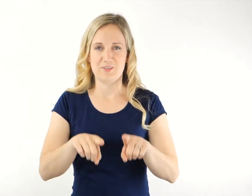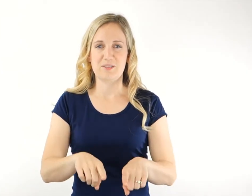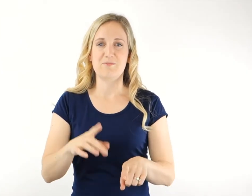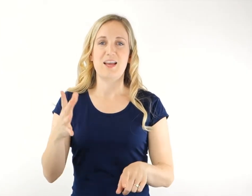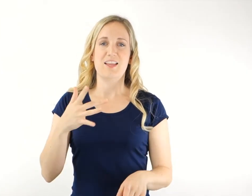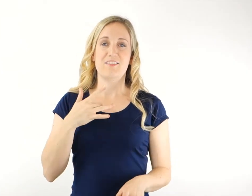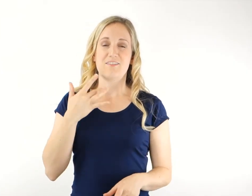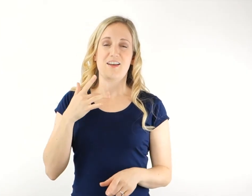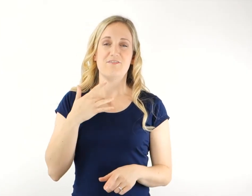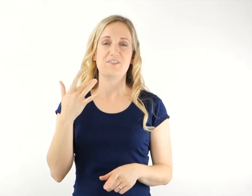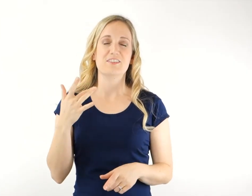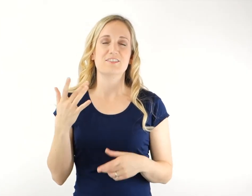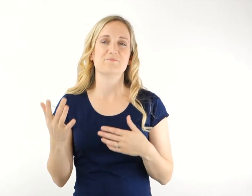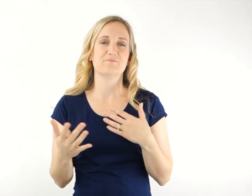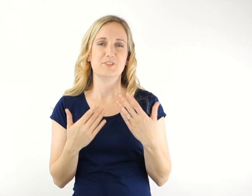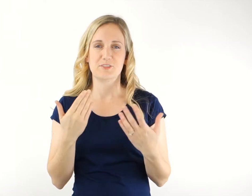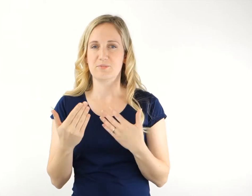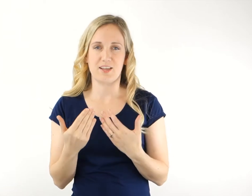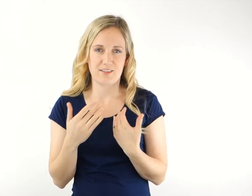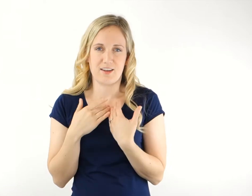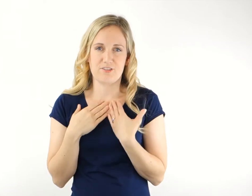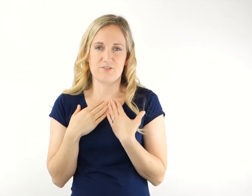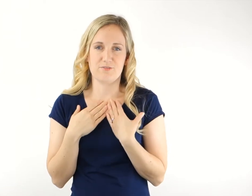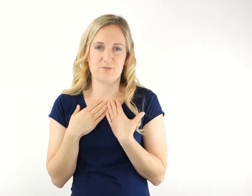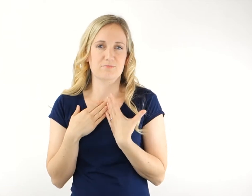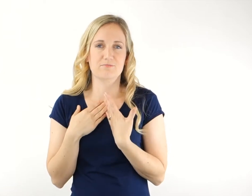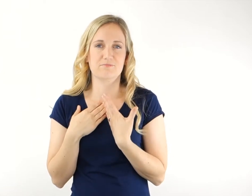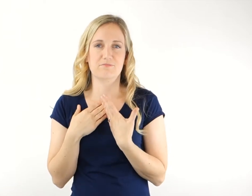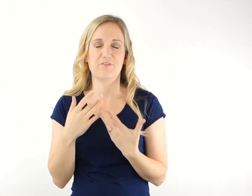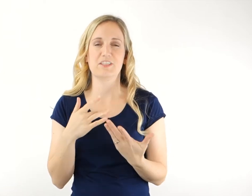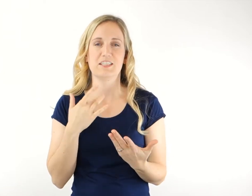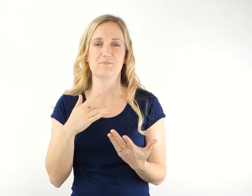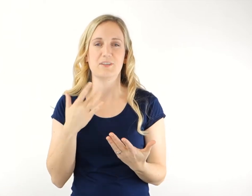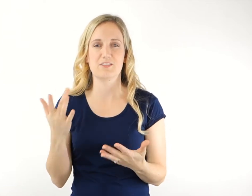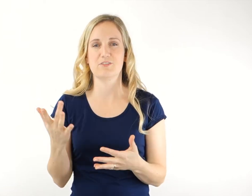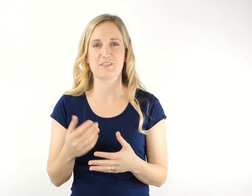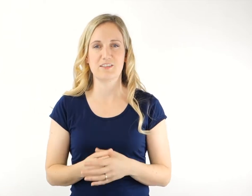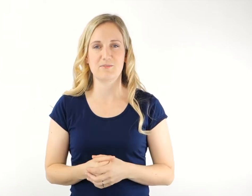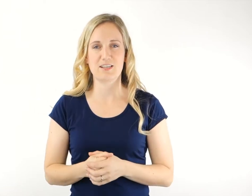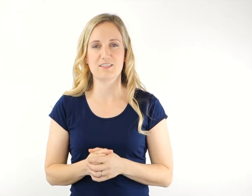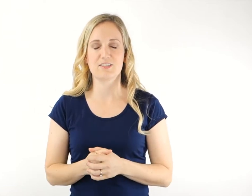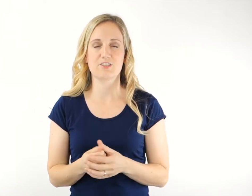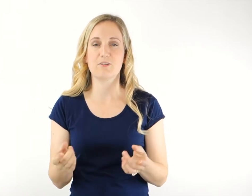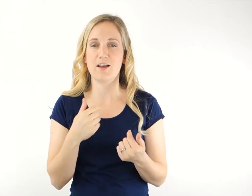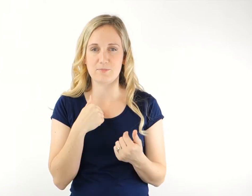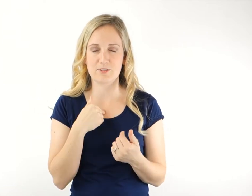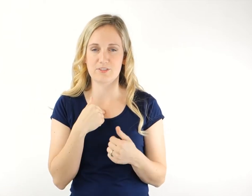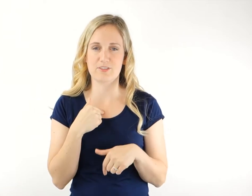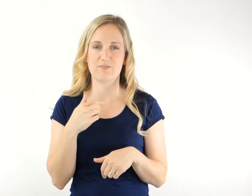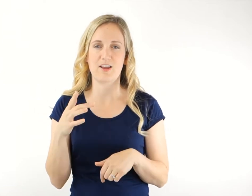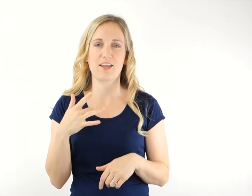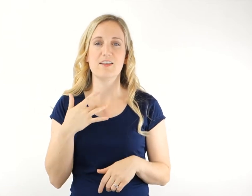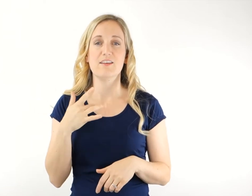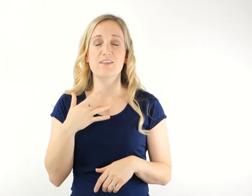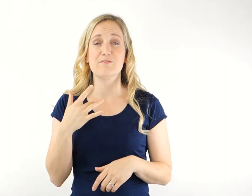doing when I feel, you're implying that it's you feeling because you don't say otherwise. So you don't have to point to yourself for I. Feel